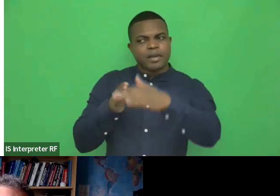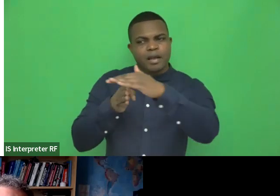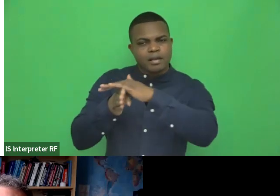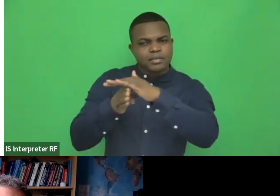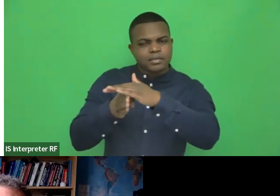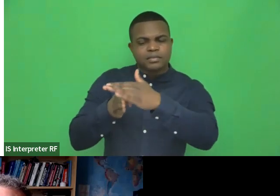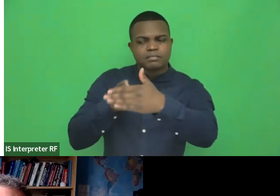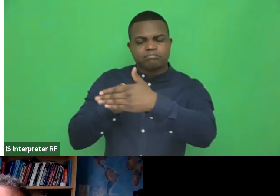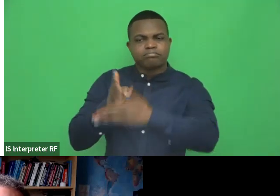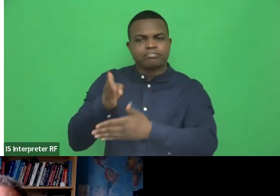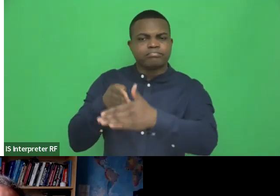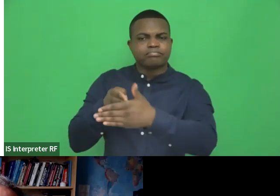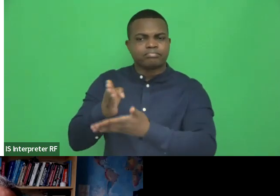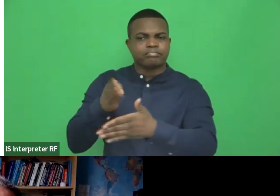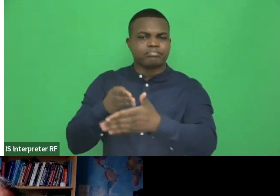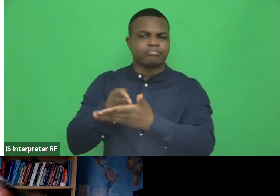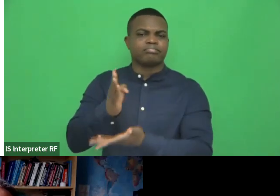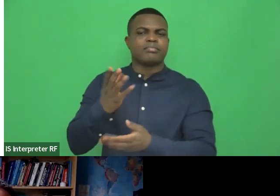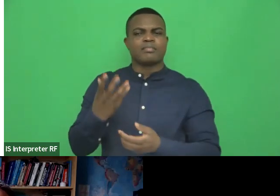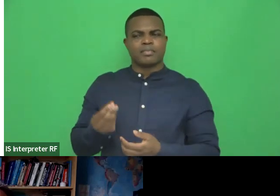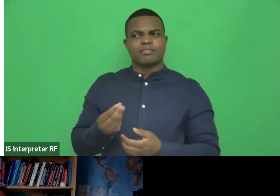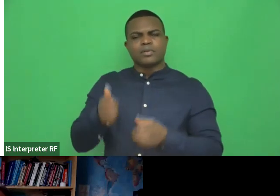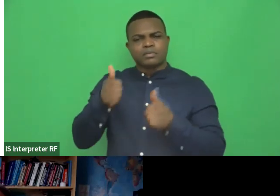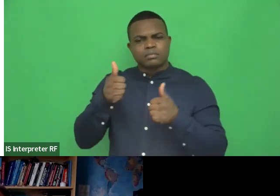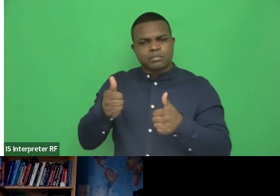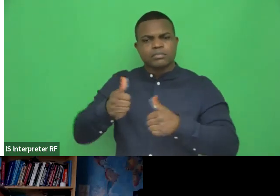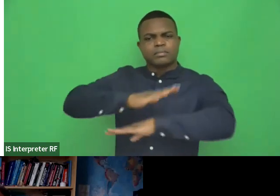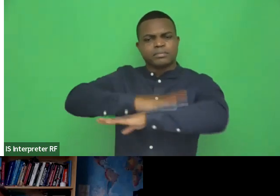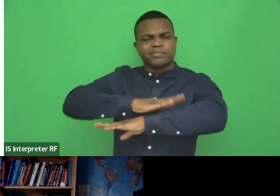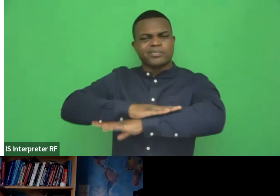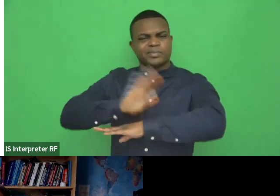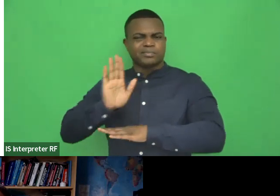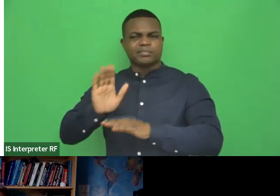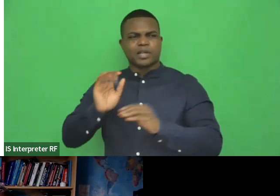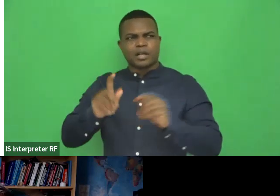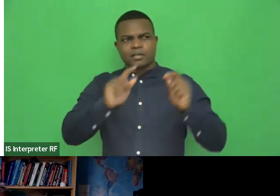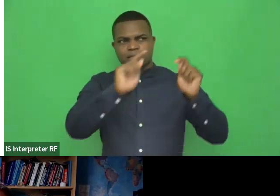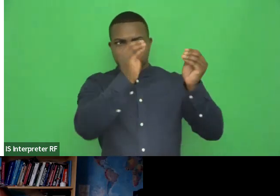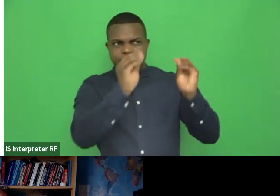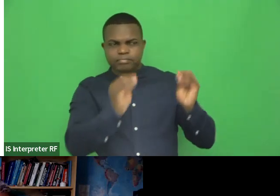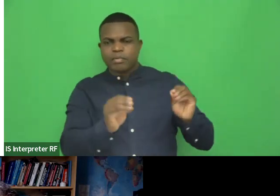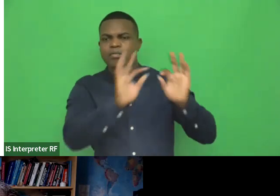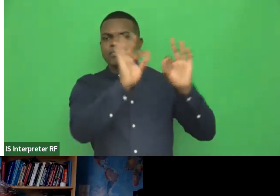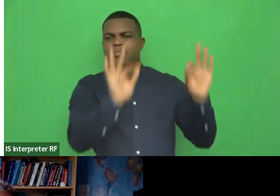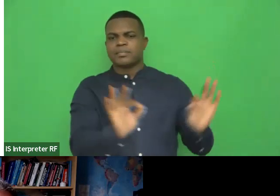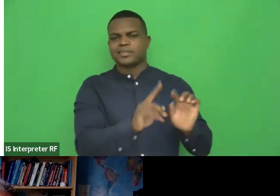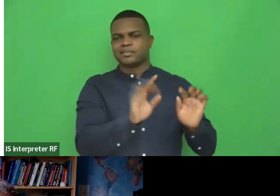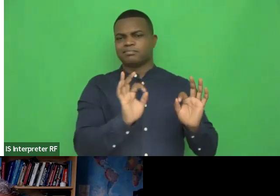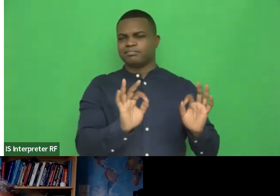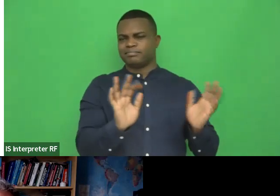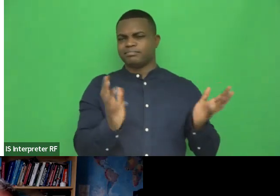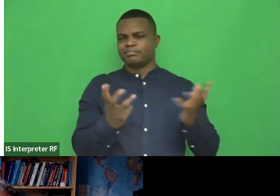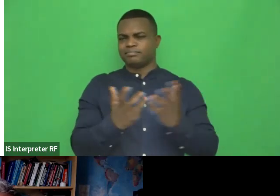not only the web version or a PDF, but also an EPUB, so you increase the availability of